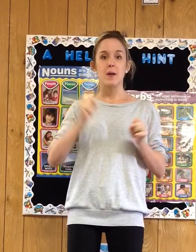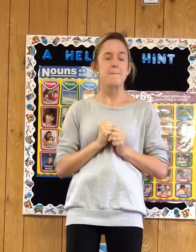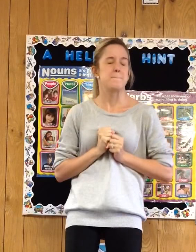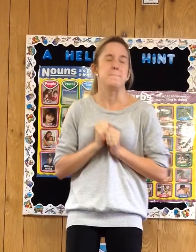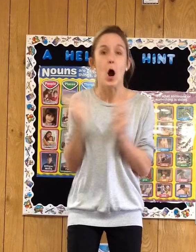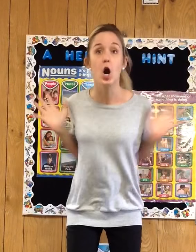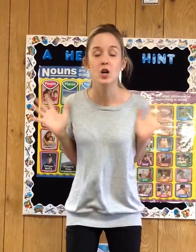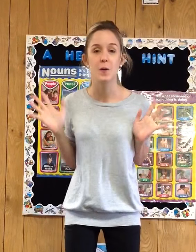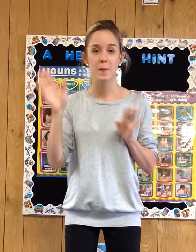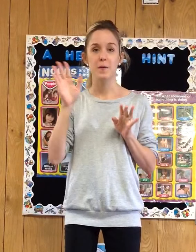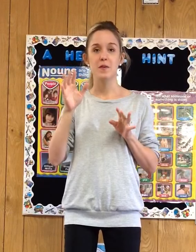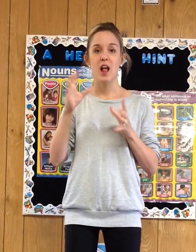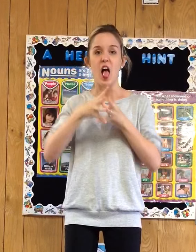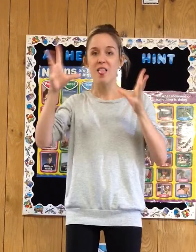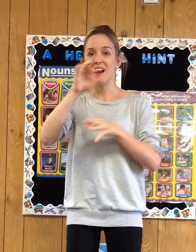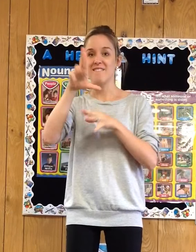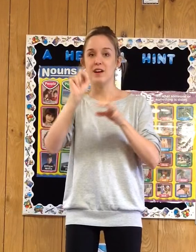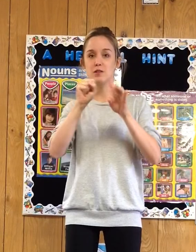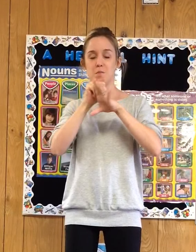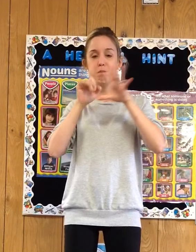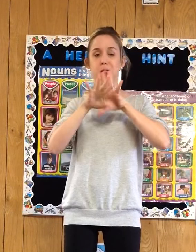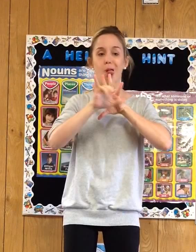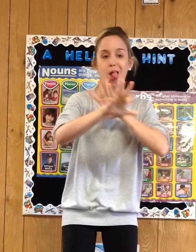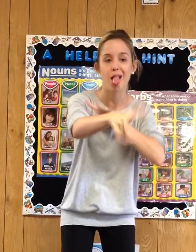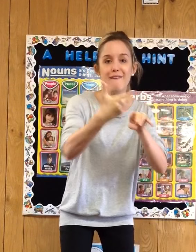an army of viruses floods out from his insides.